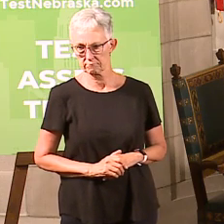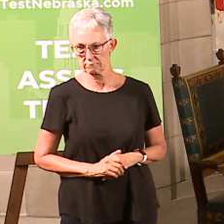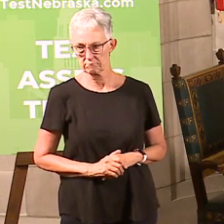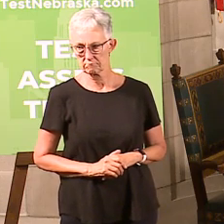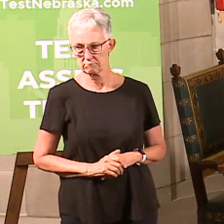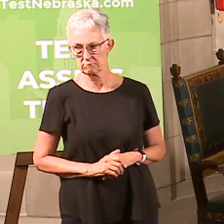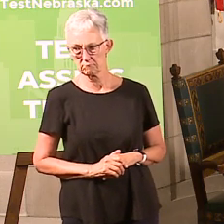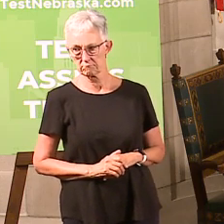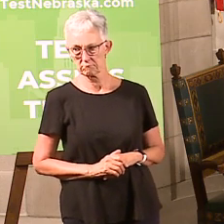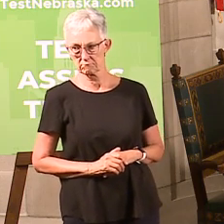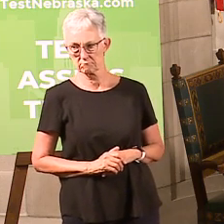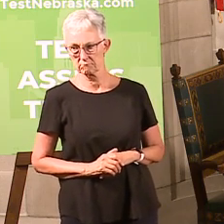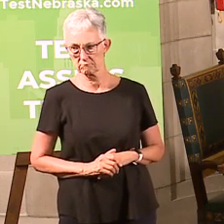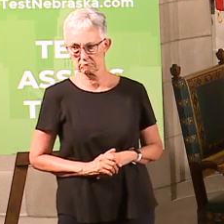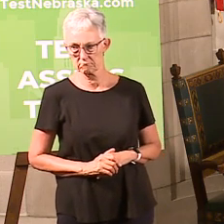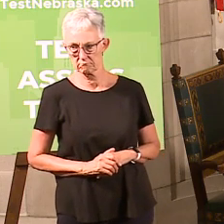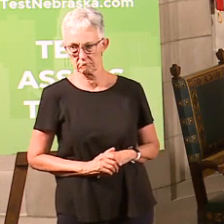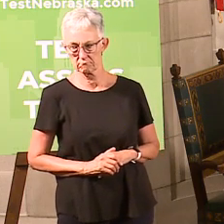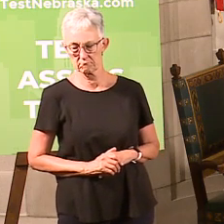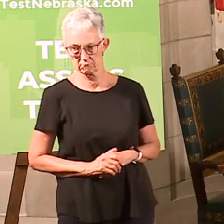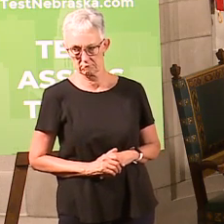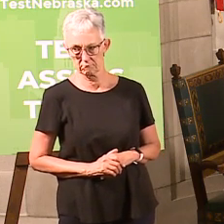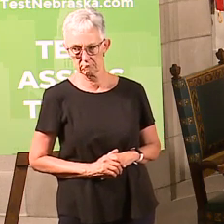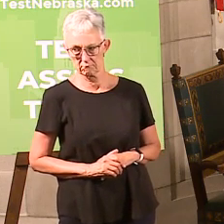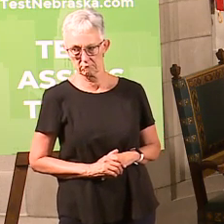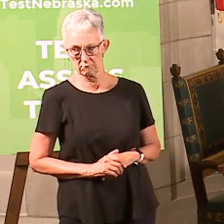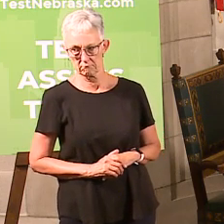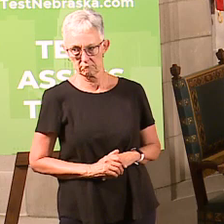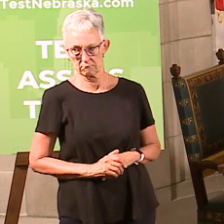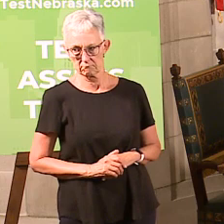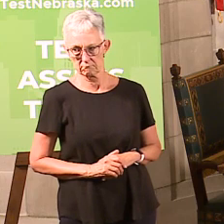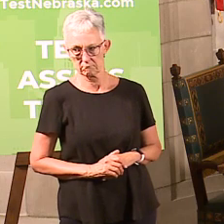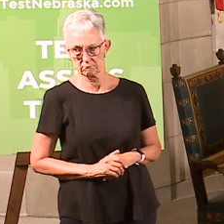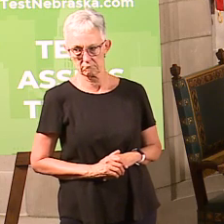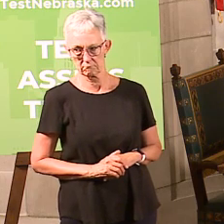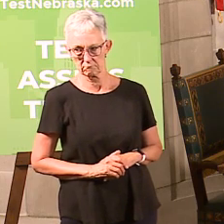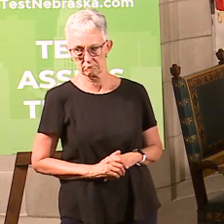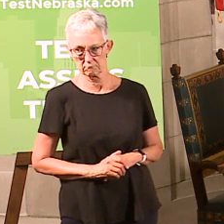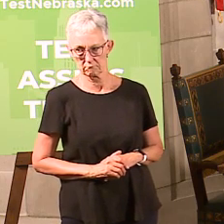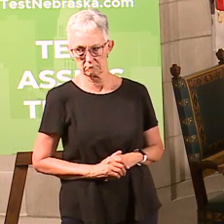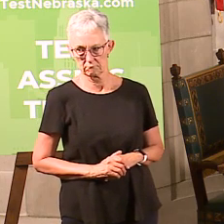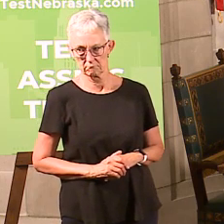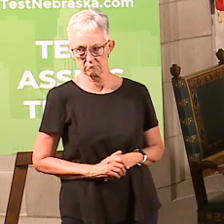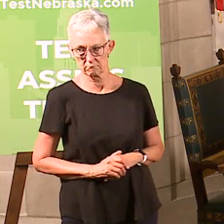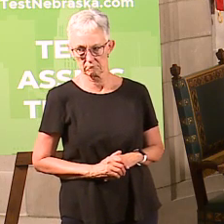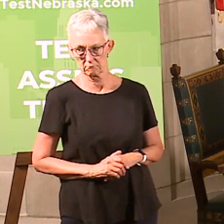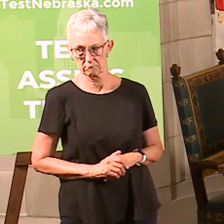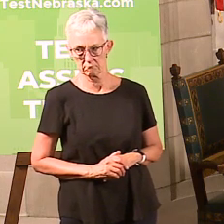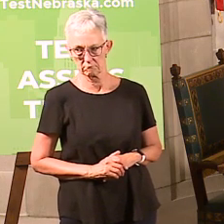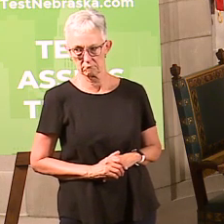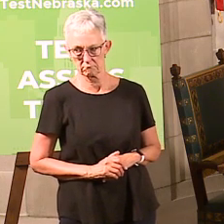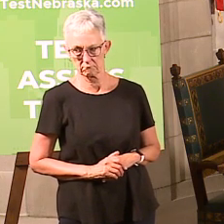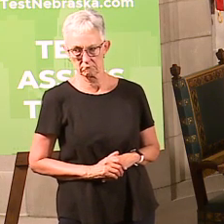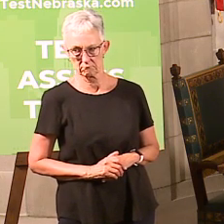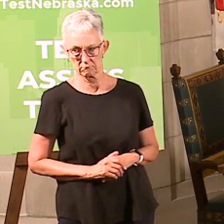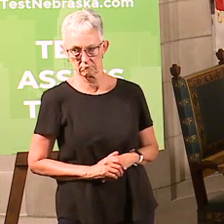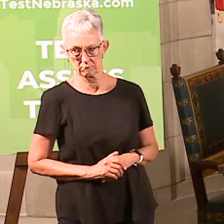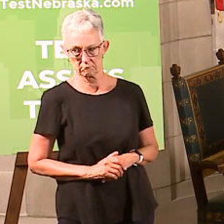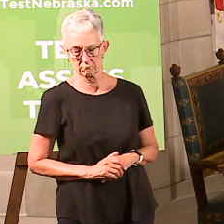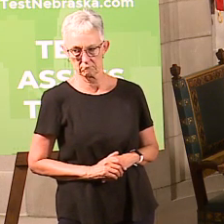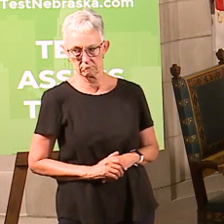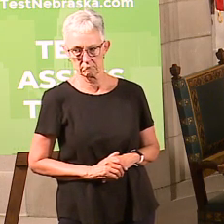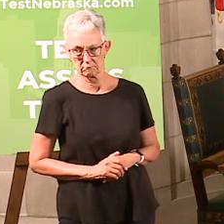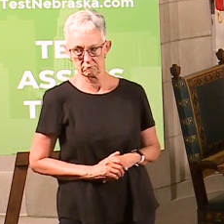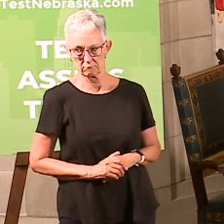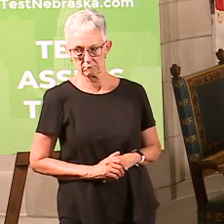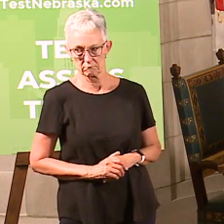these distancing rules, however you guys put them in place, what has been the conversations with those people in regards to, at the end of the day,